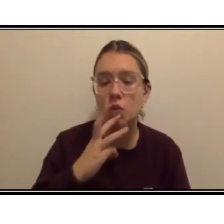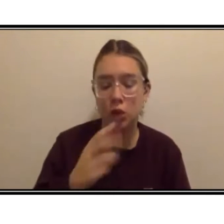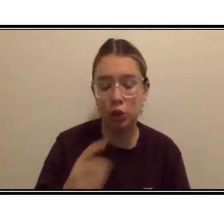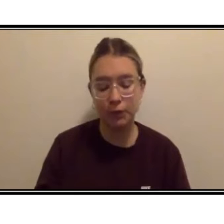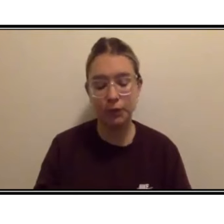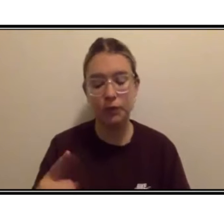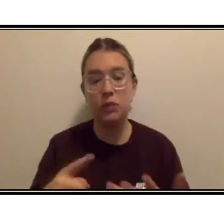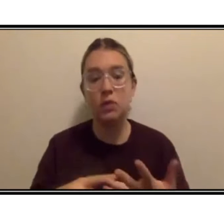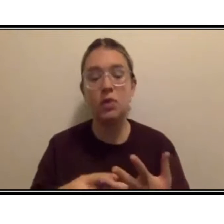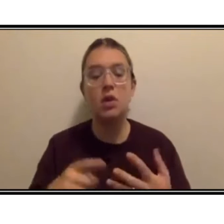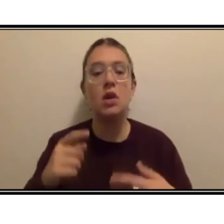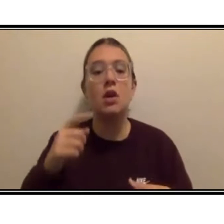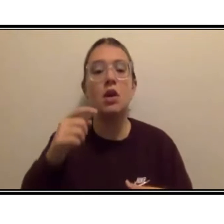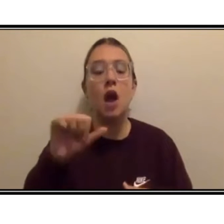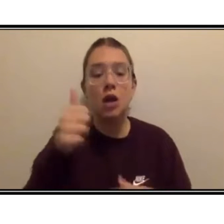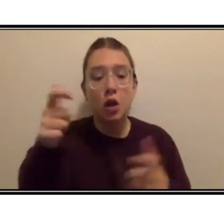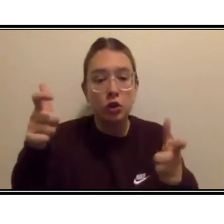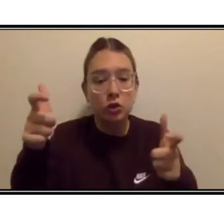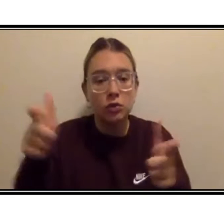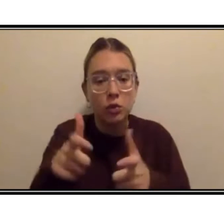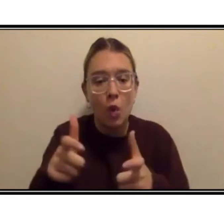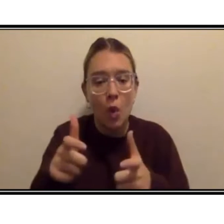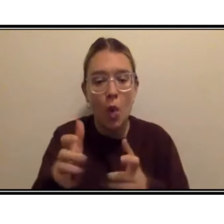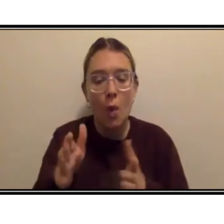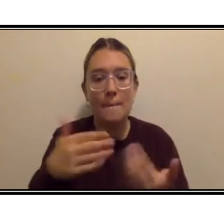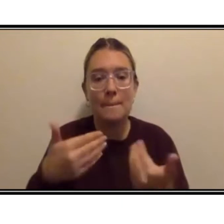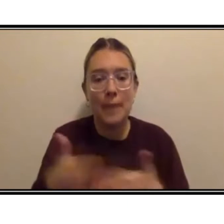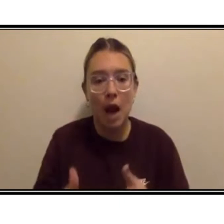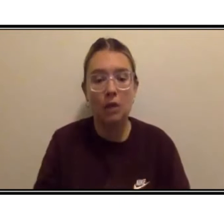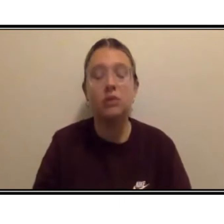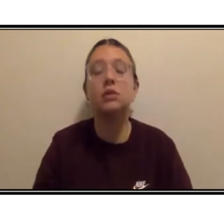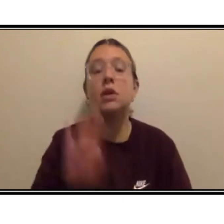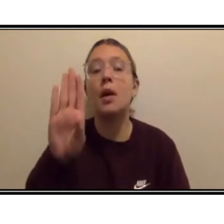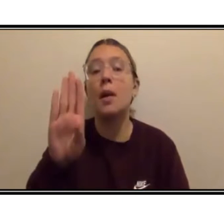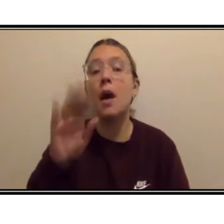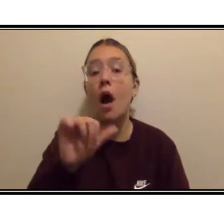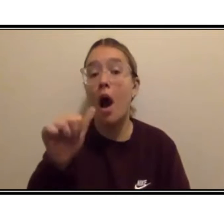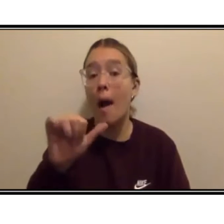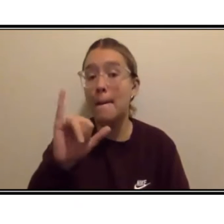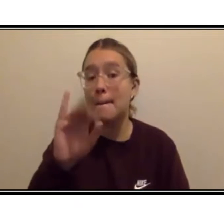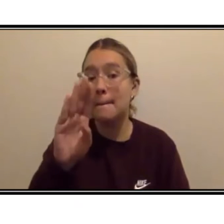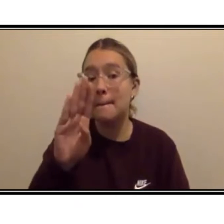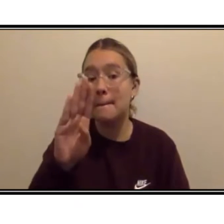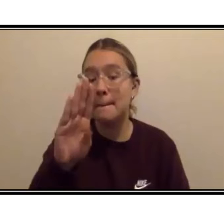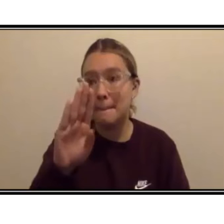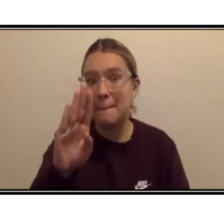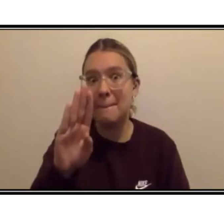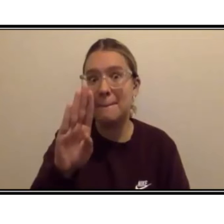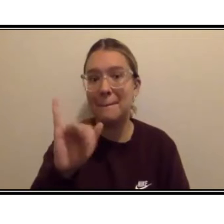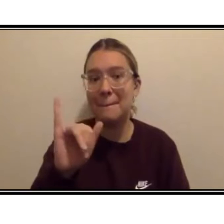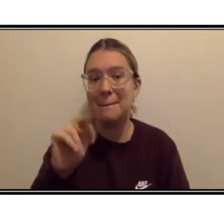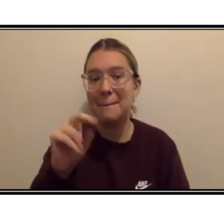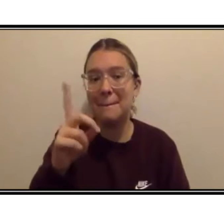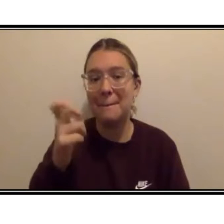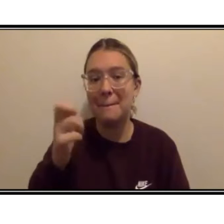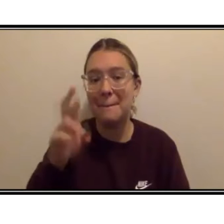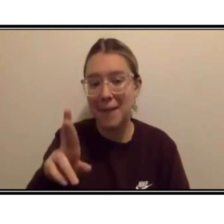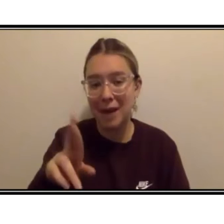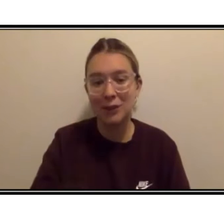a bottle that has just a little bit of water in it, and then you can have a small box,